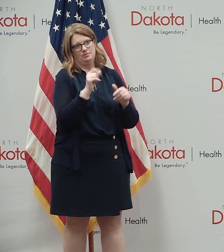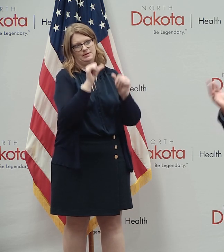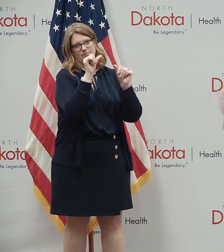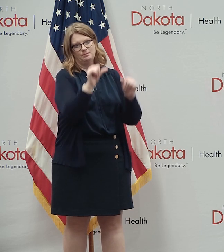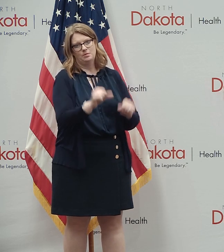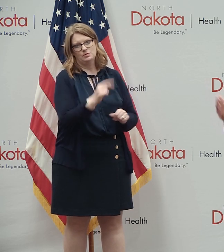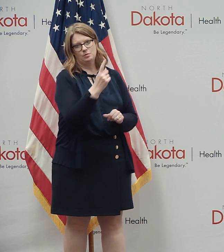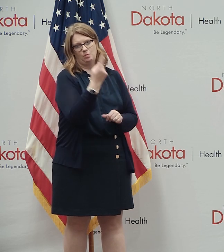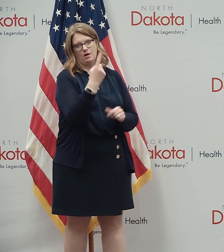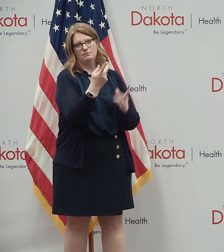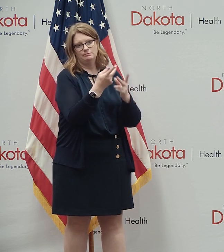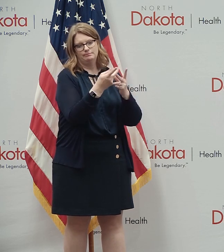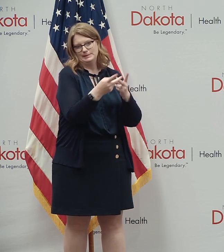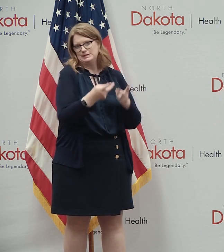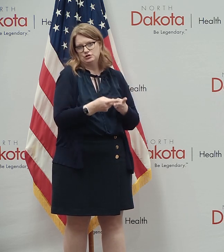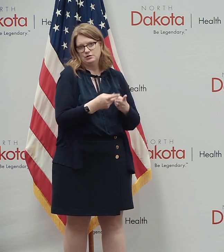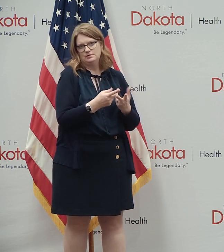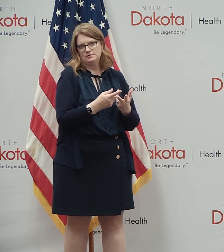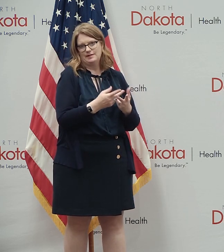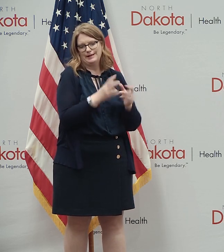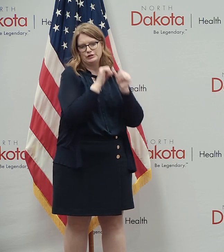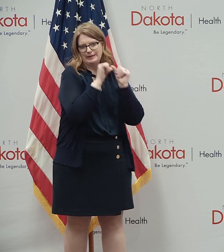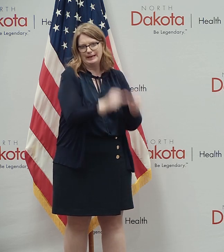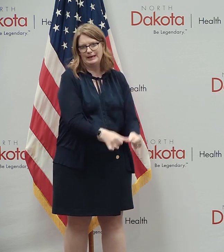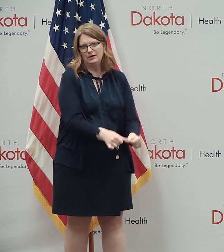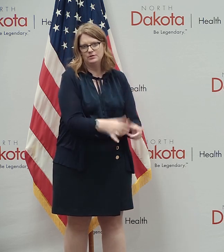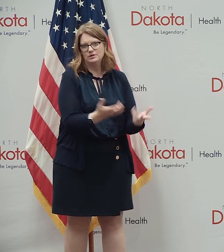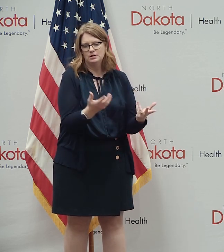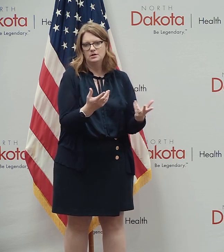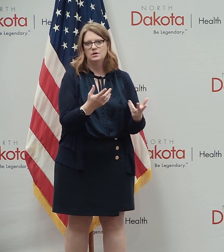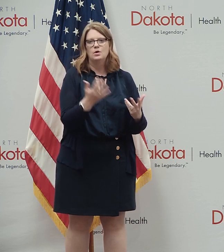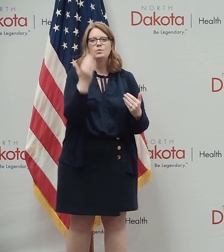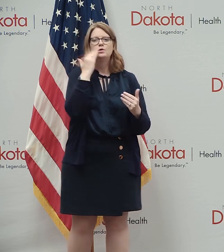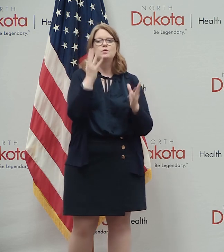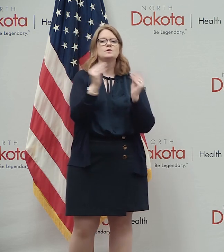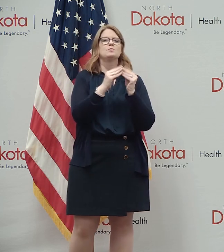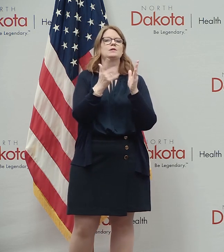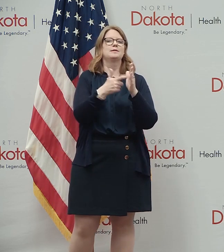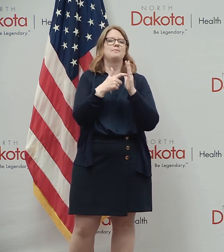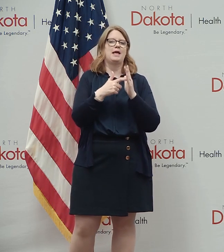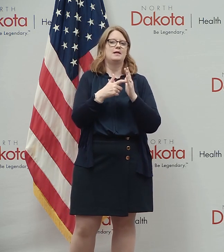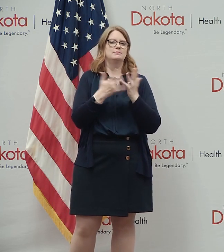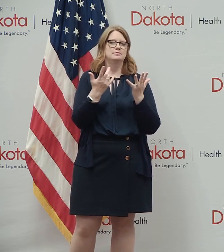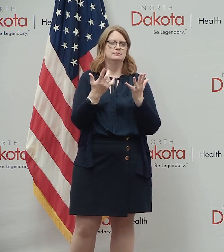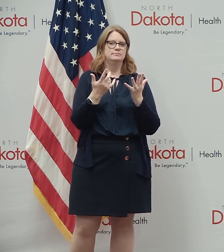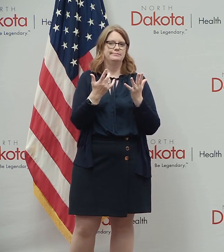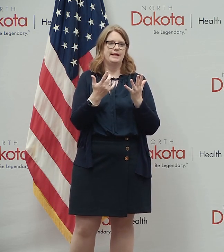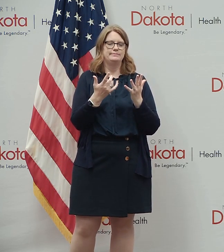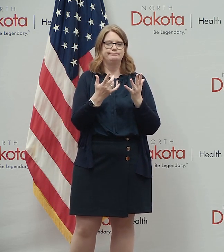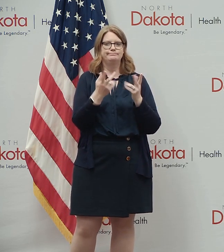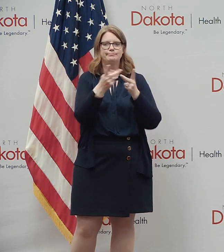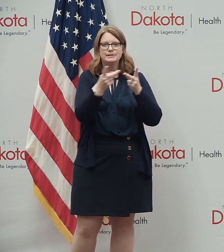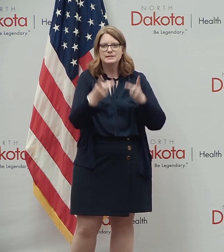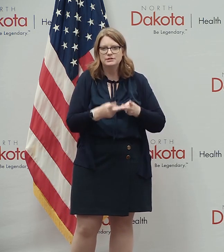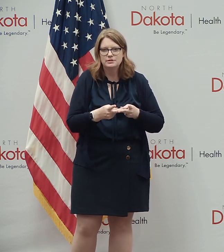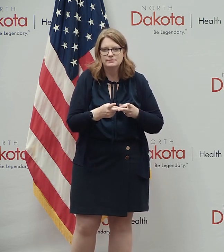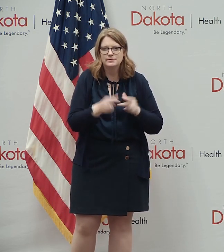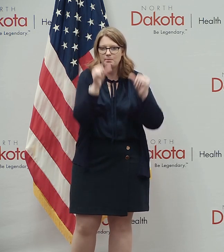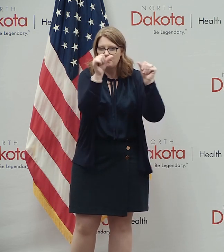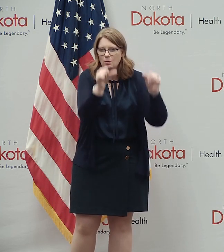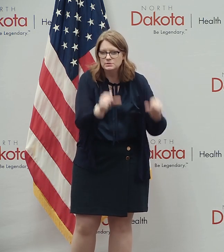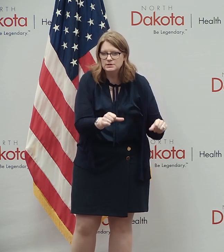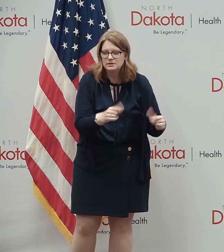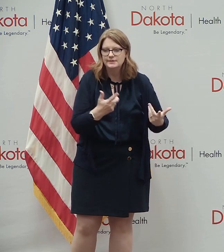and then just keep it posted. So we knew that there was more demand than there were positions. As I've said, I don't think we're going to really know